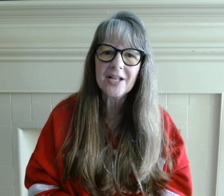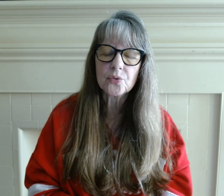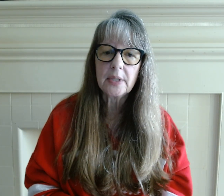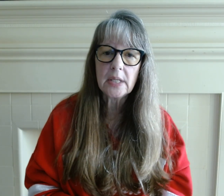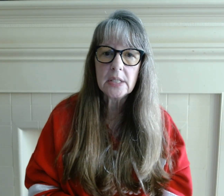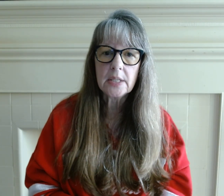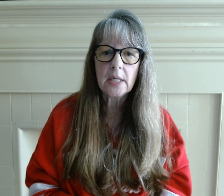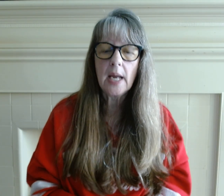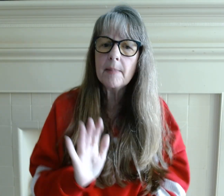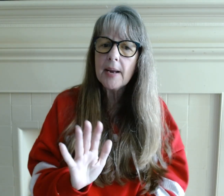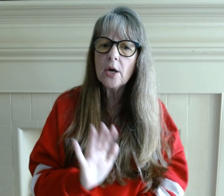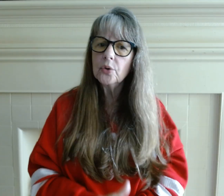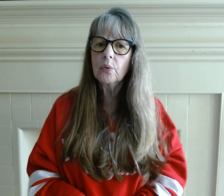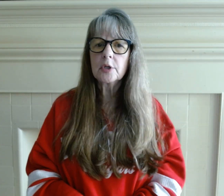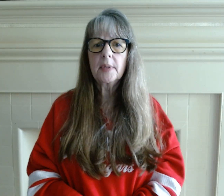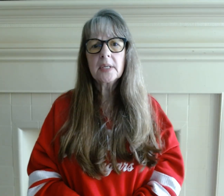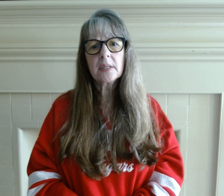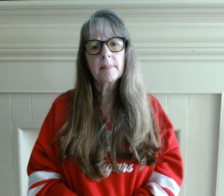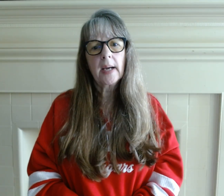really easy, and it may not yours, but it doesn't mind.